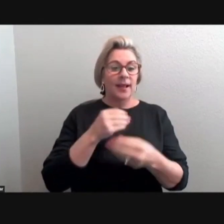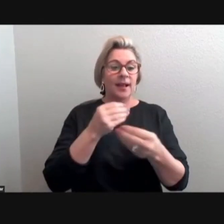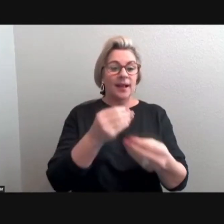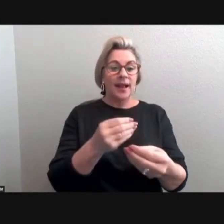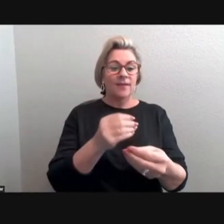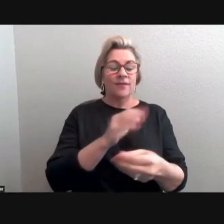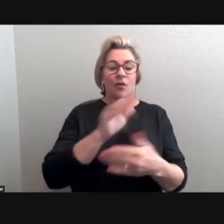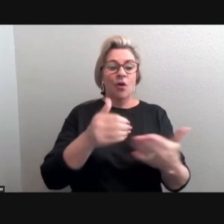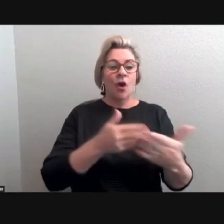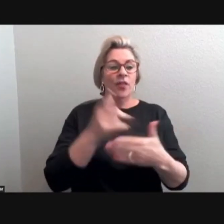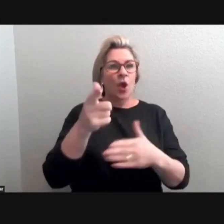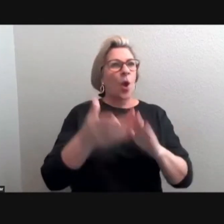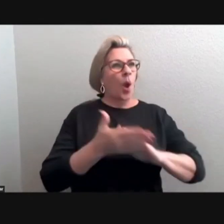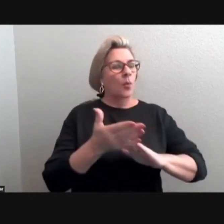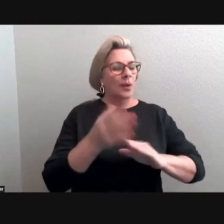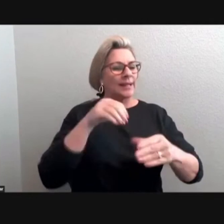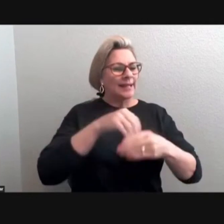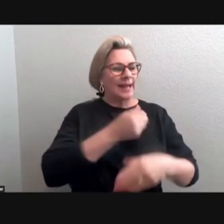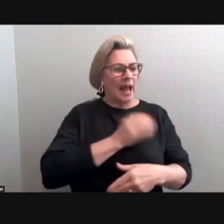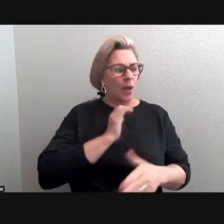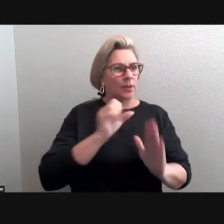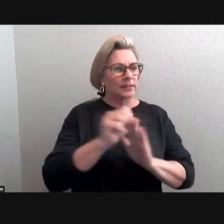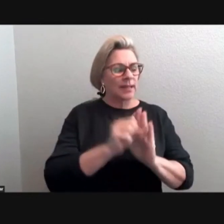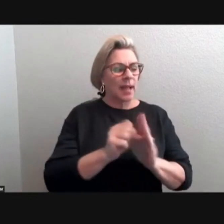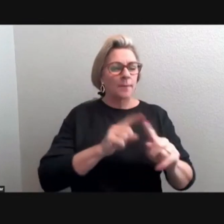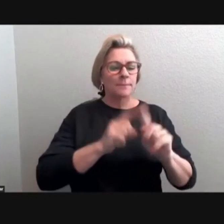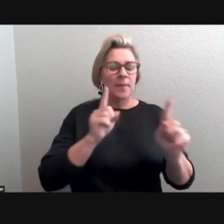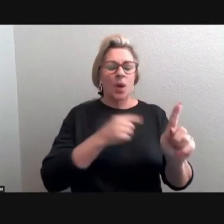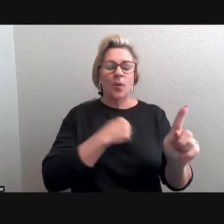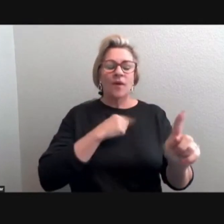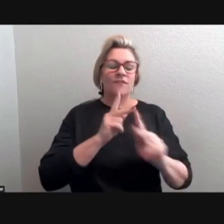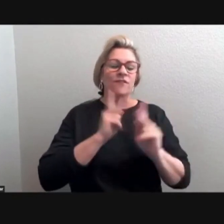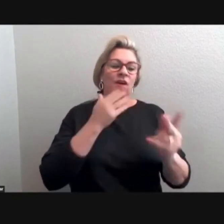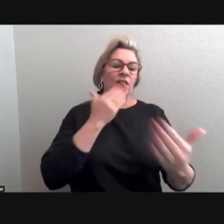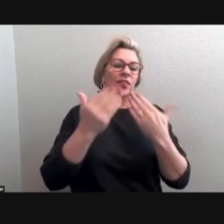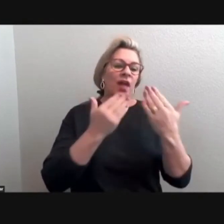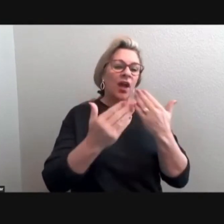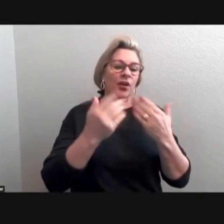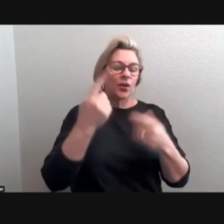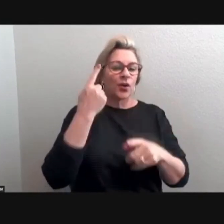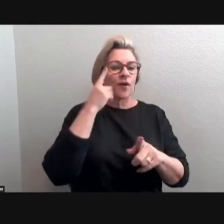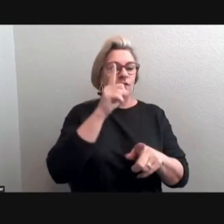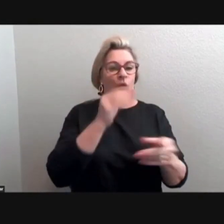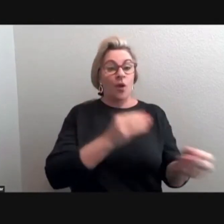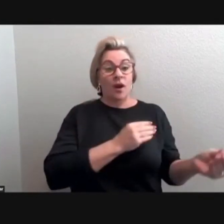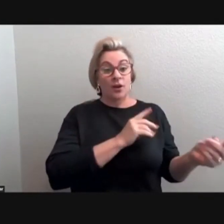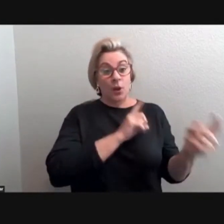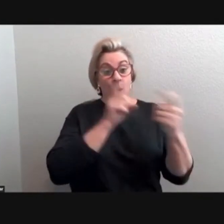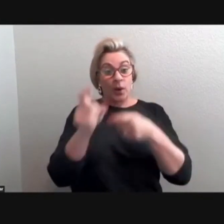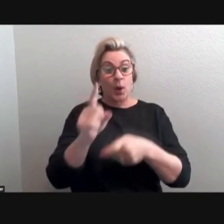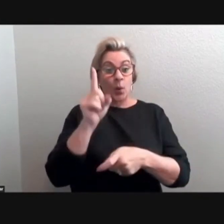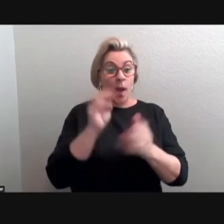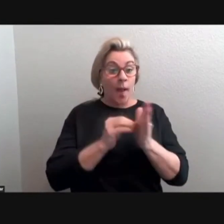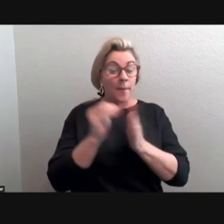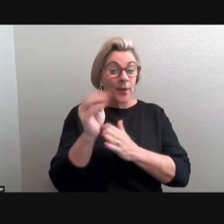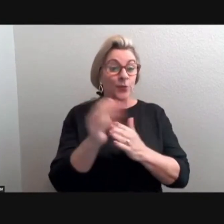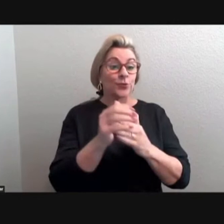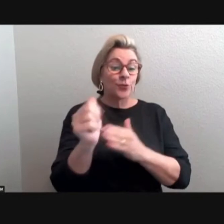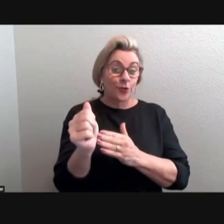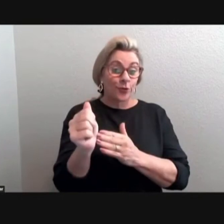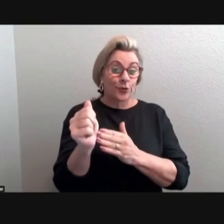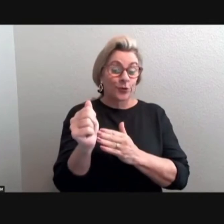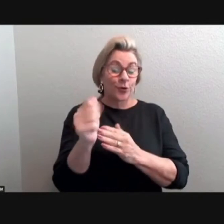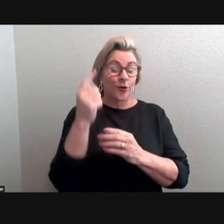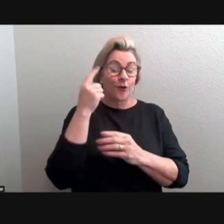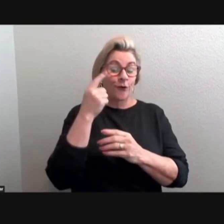significant operations are in our state. And we are grateful to Civitas for stepping up with a $1 million donation for